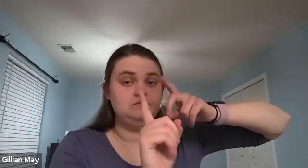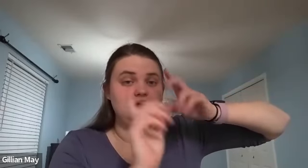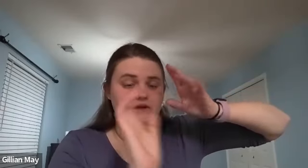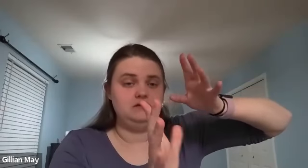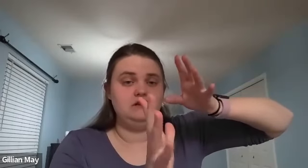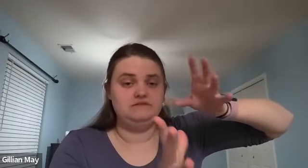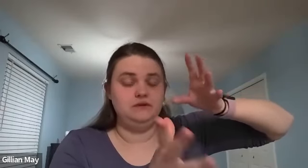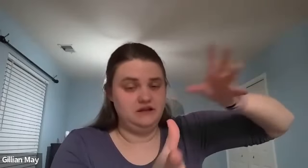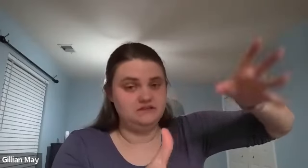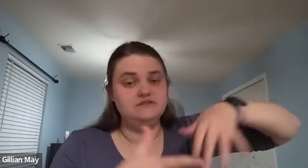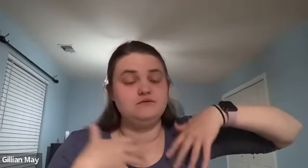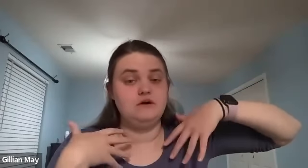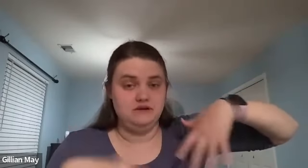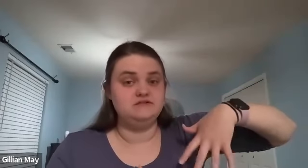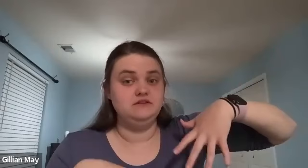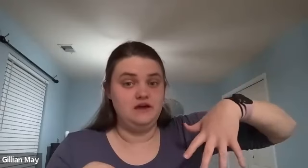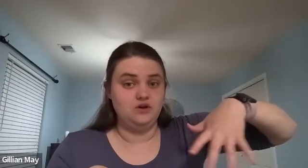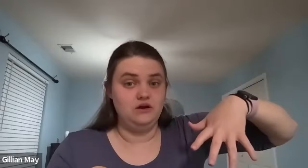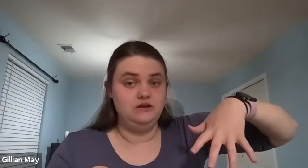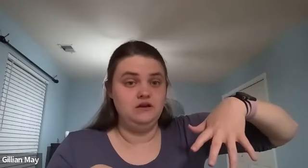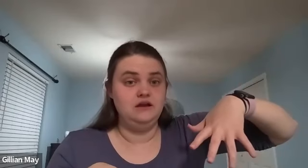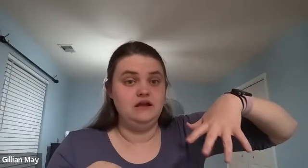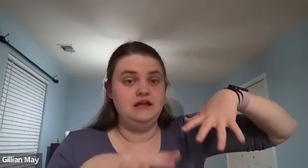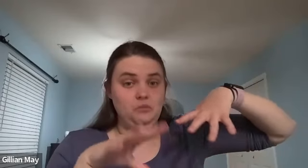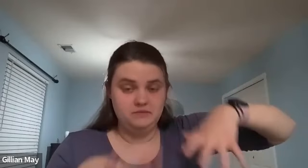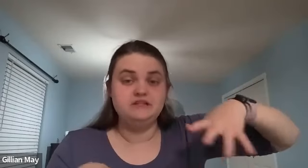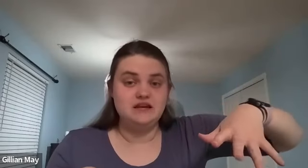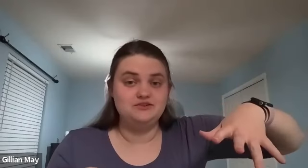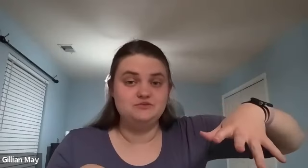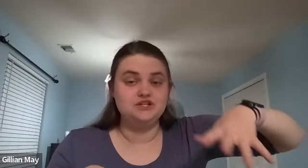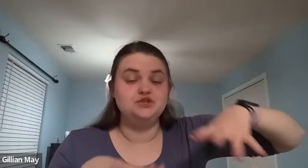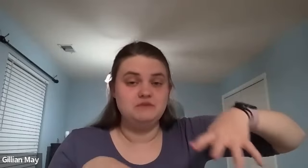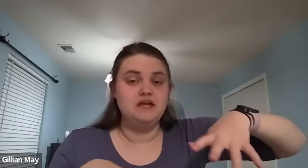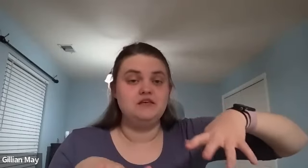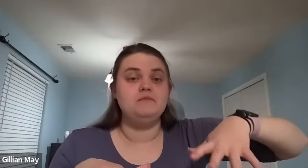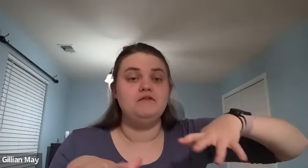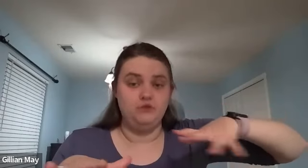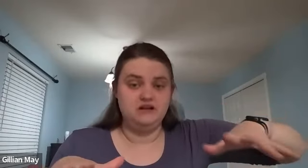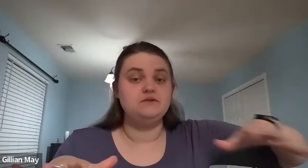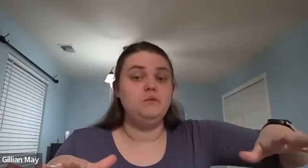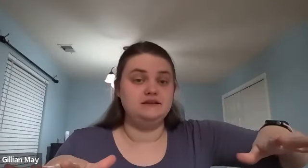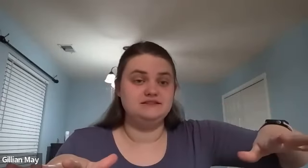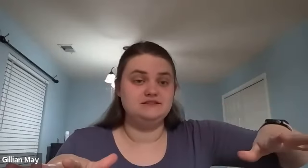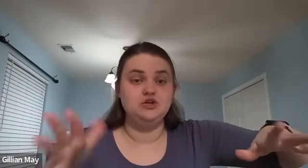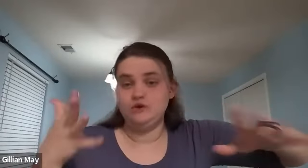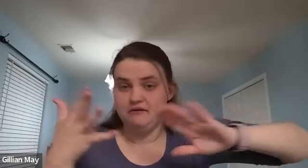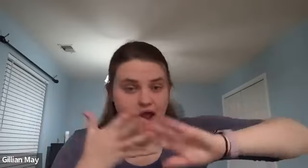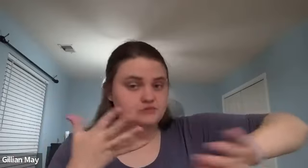that we'd have to live our rest of our lives on would be potatoes because you can make them 40 different ways. You can have hash